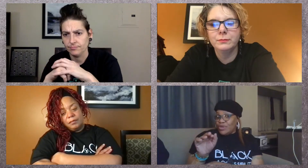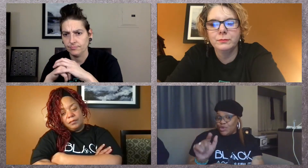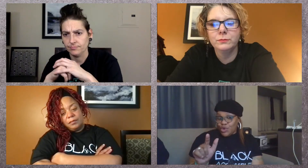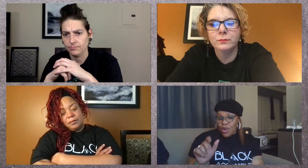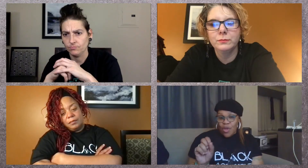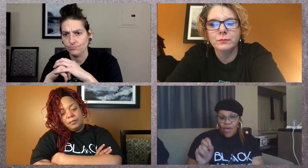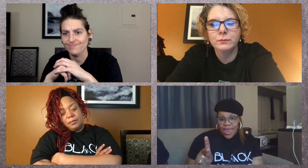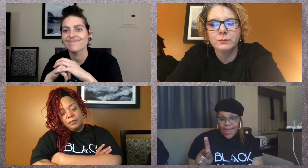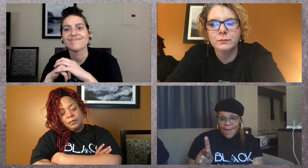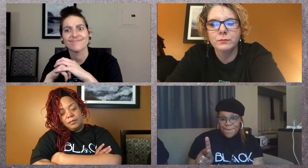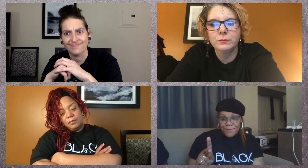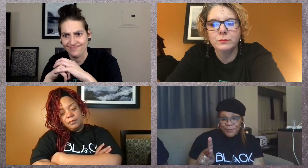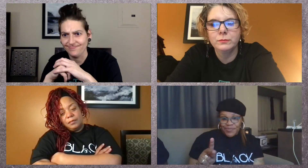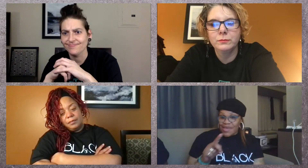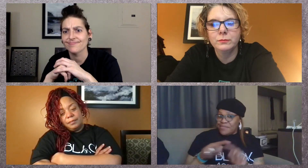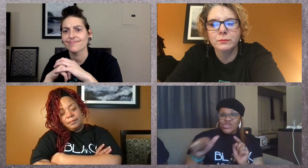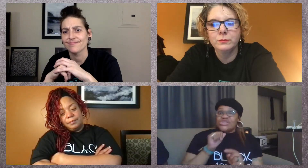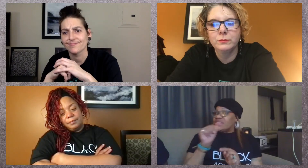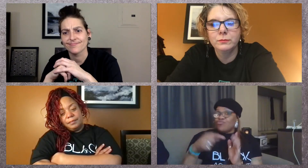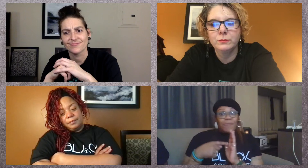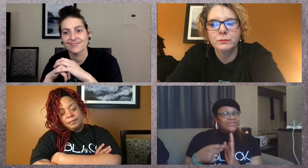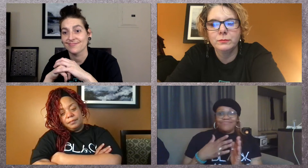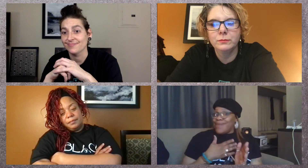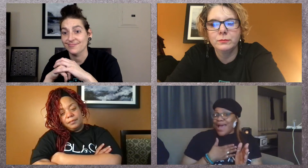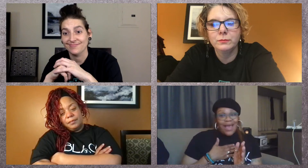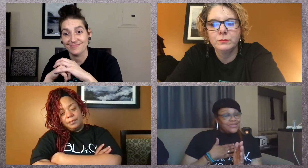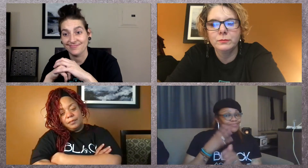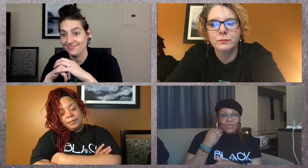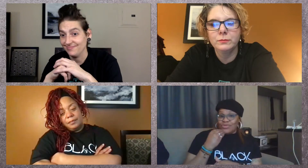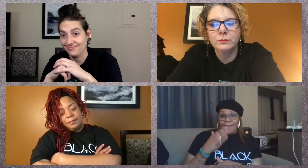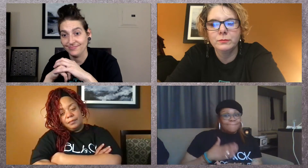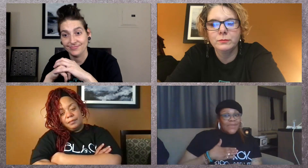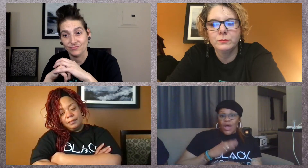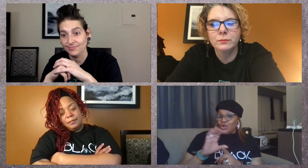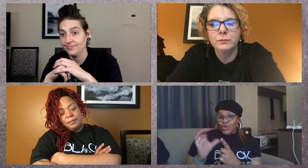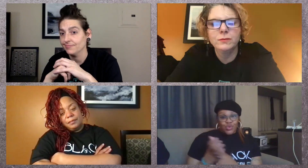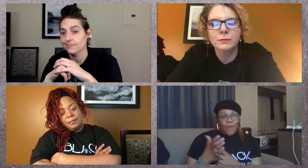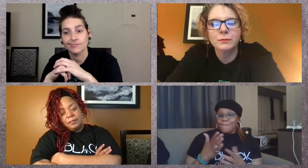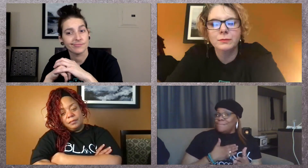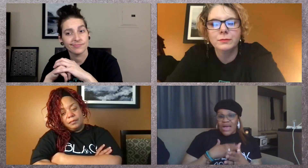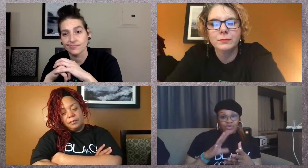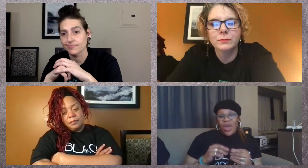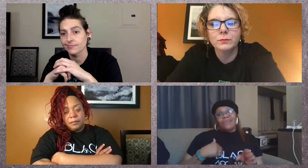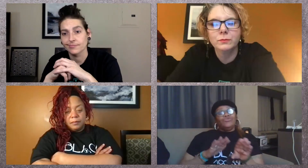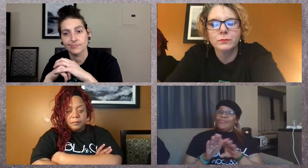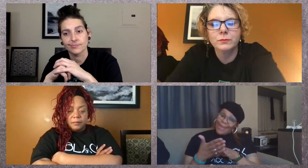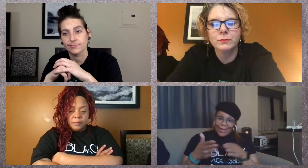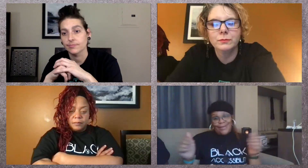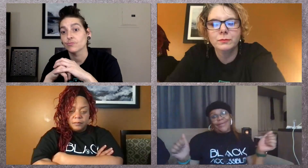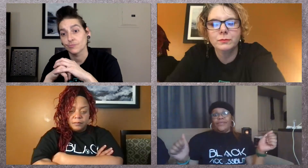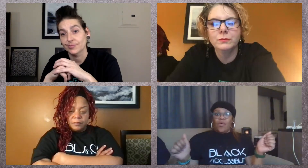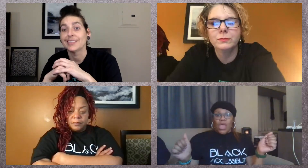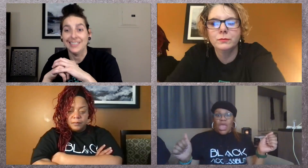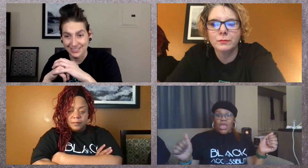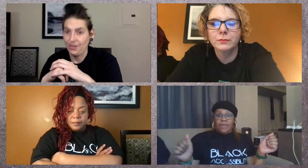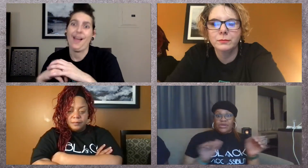Lauren Ridloff, she's biracial, but she doesn't represent my experience and my